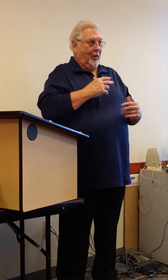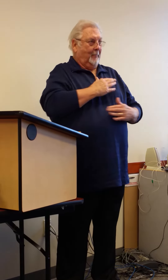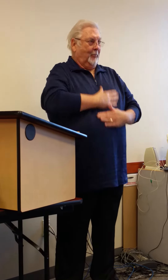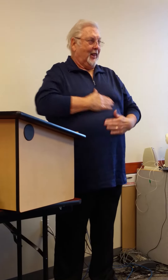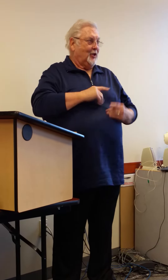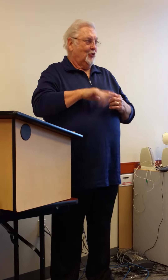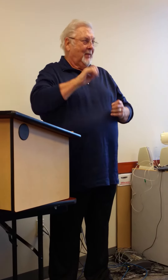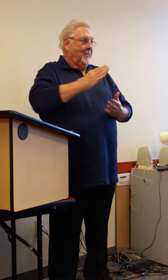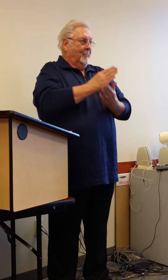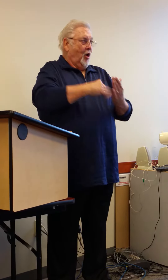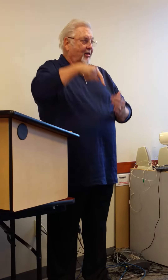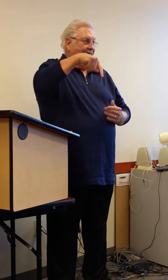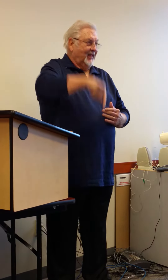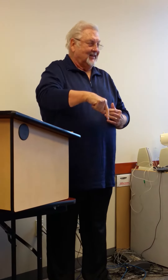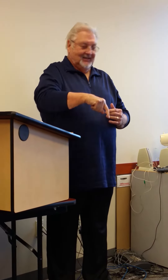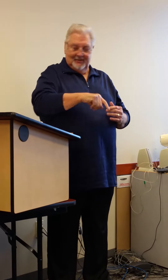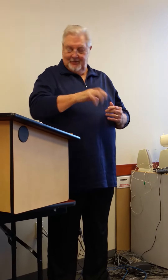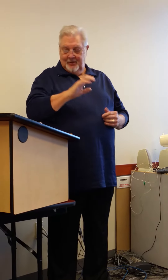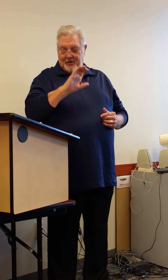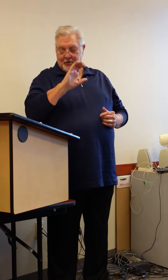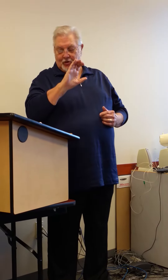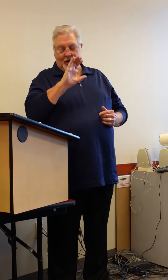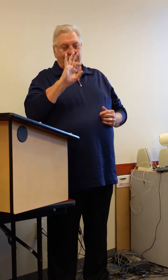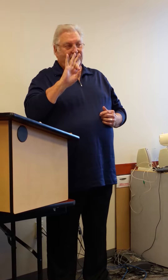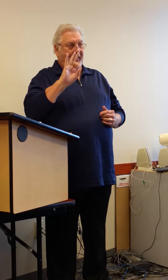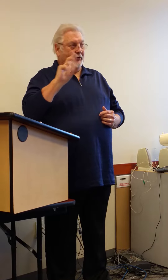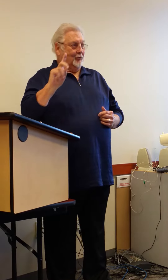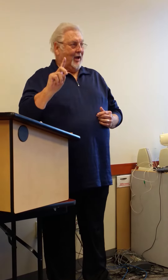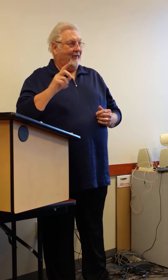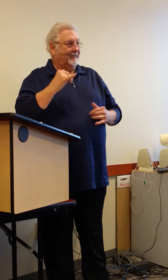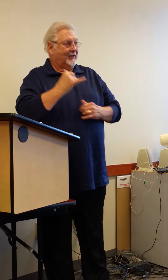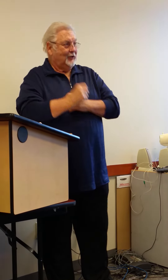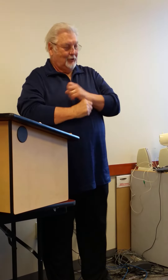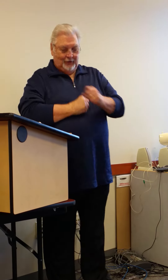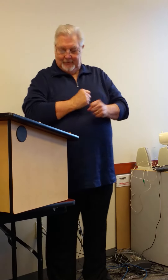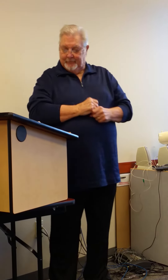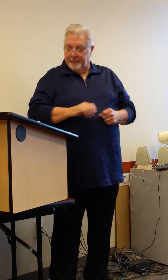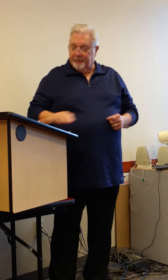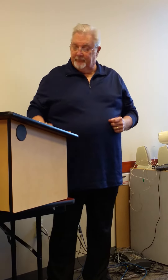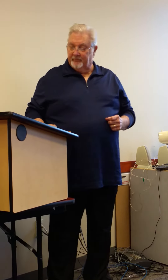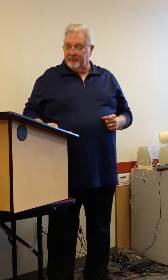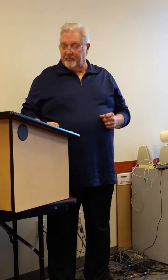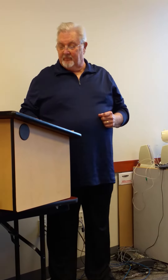And now we're pleased to be part of this, the CFD, the Combined Fund Drive.